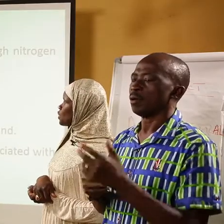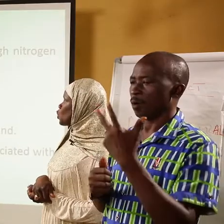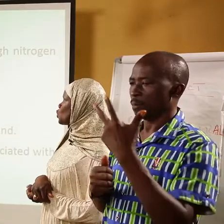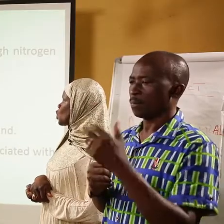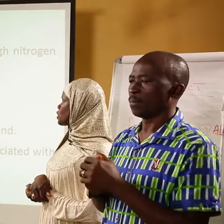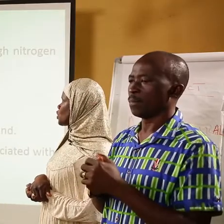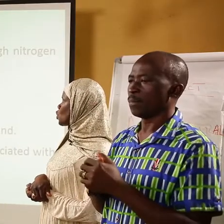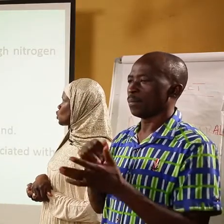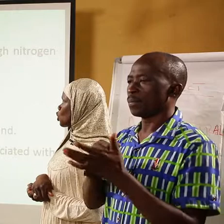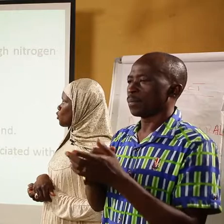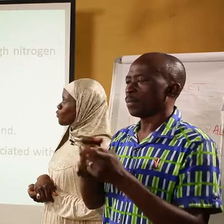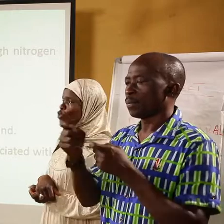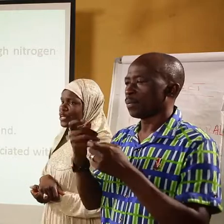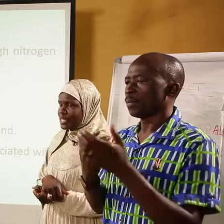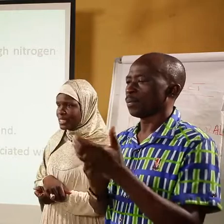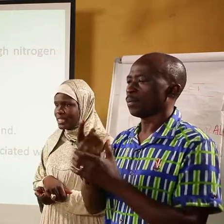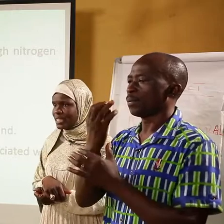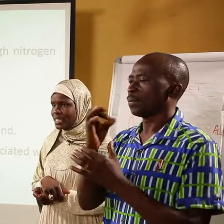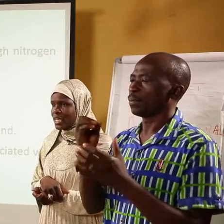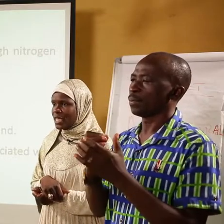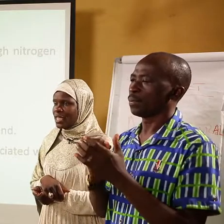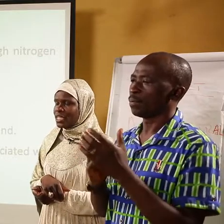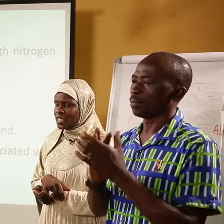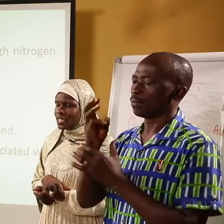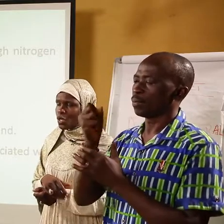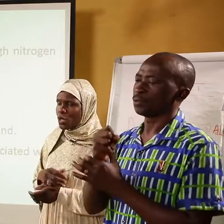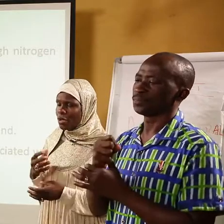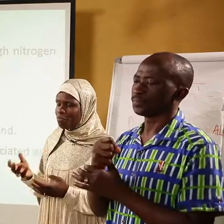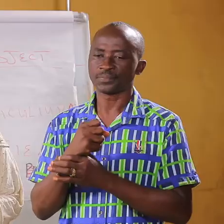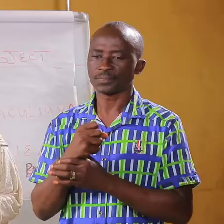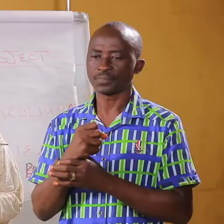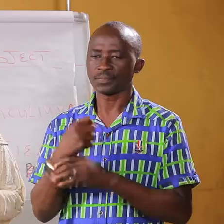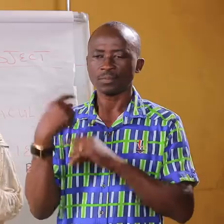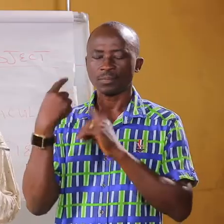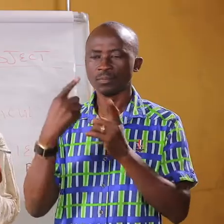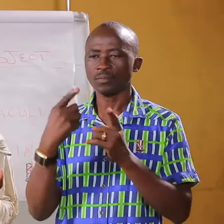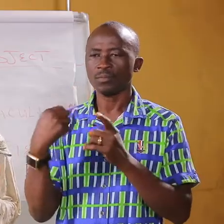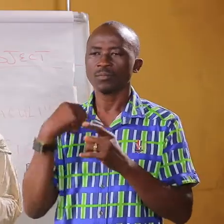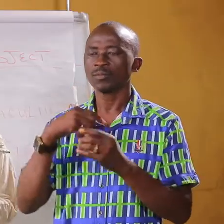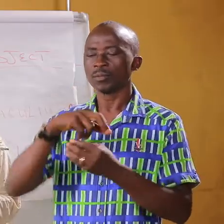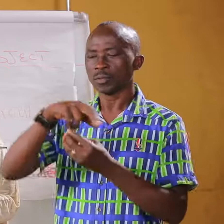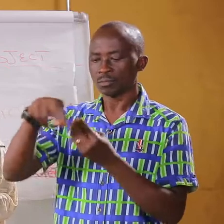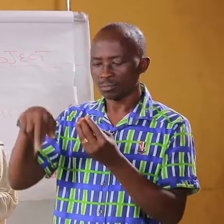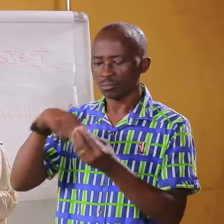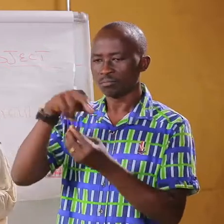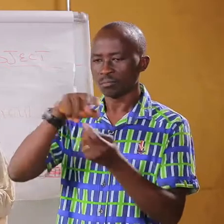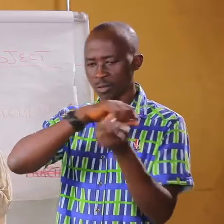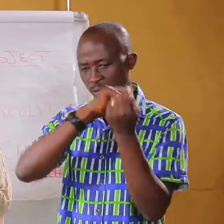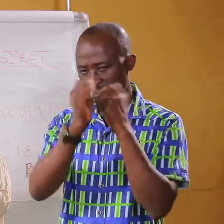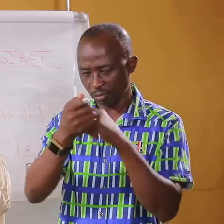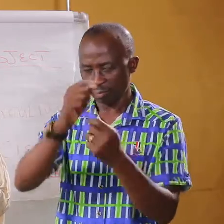three, it controls the growth of weeds. Since we have been rotating our crops